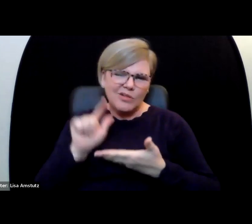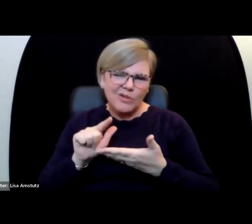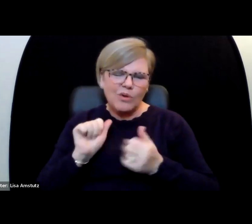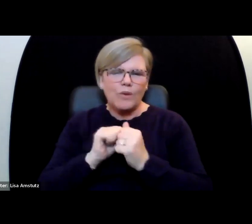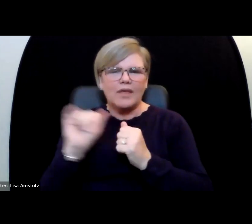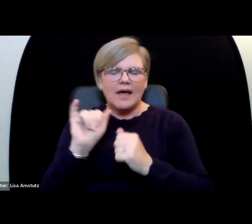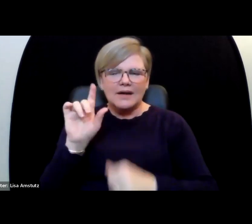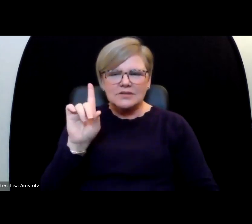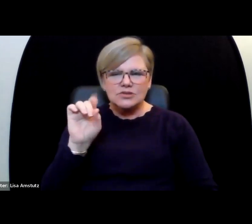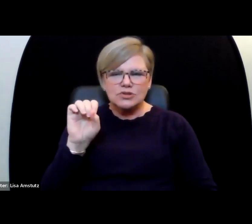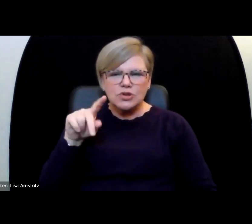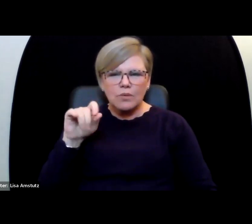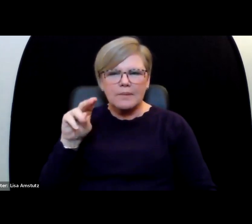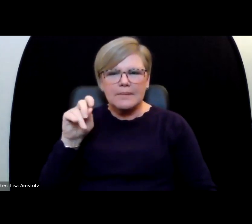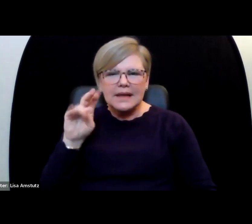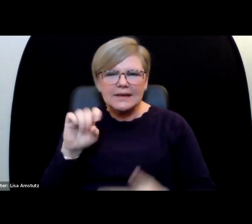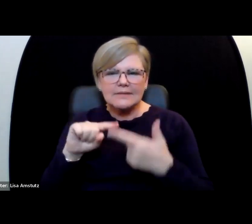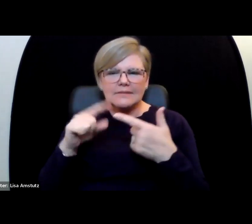as dopamine, gamma, etc.?